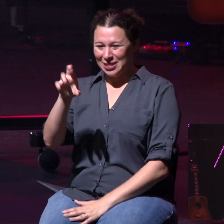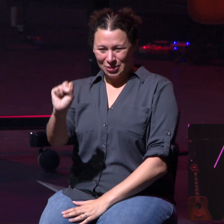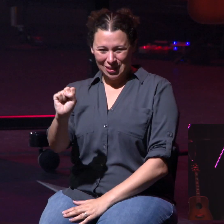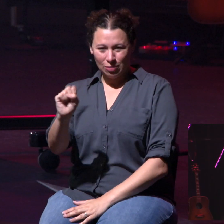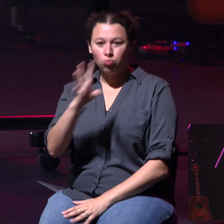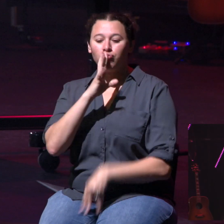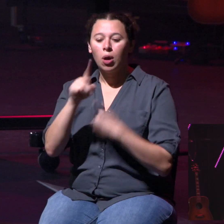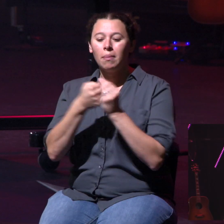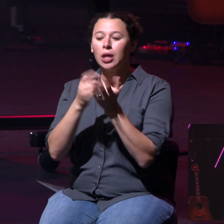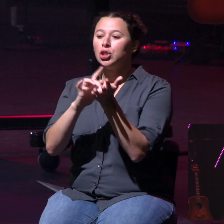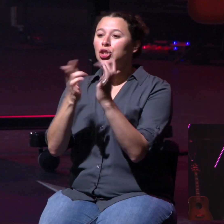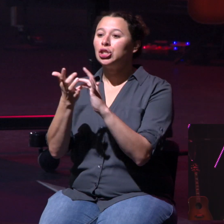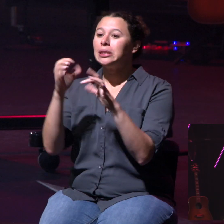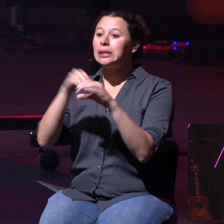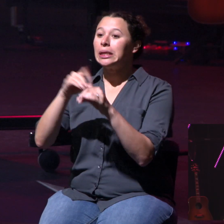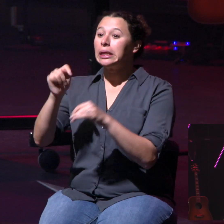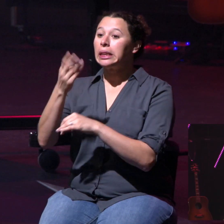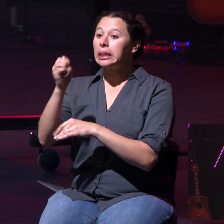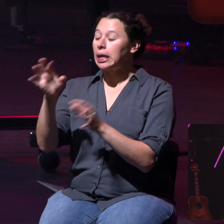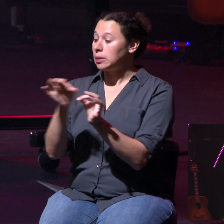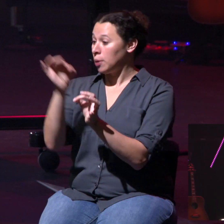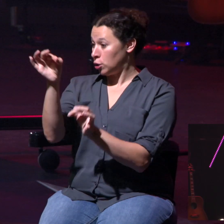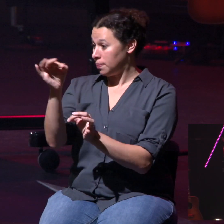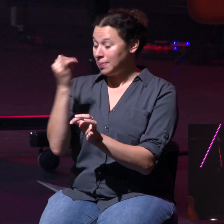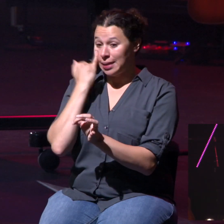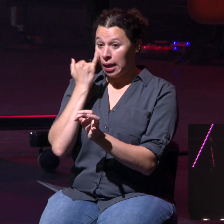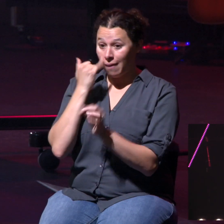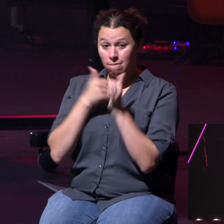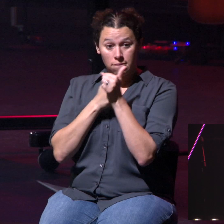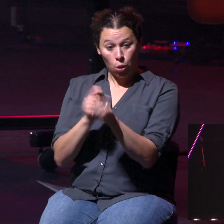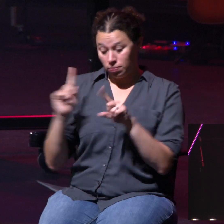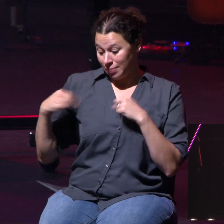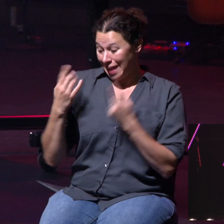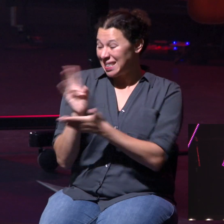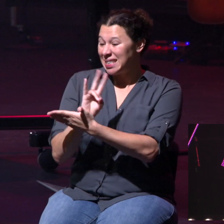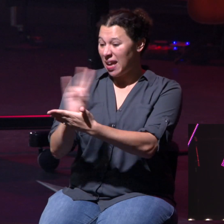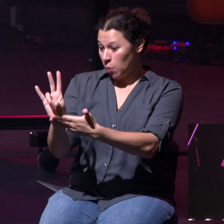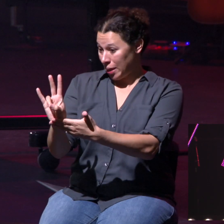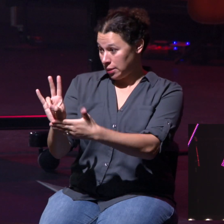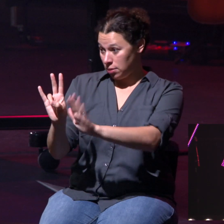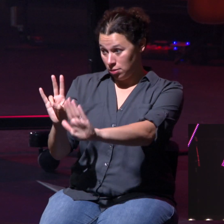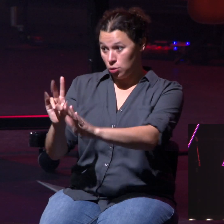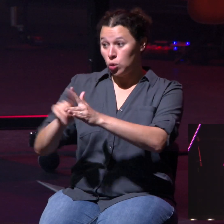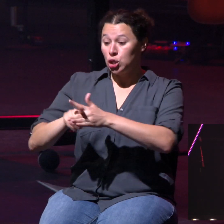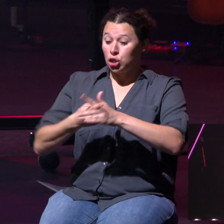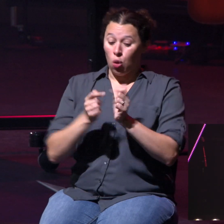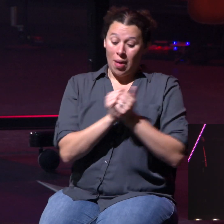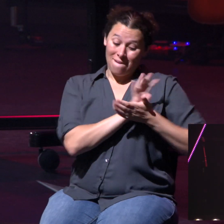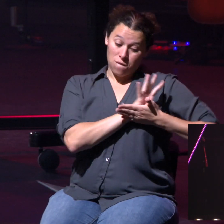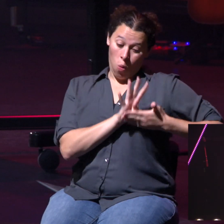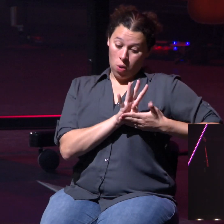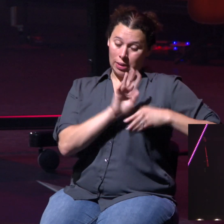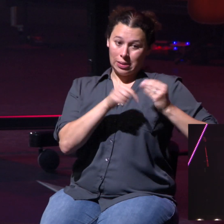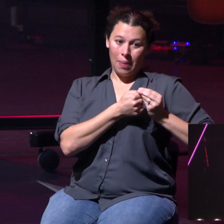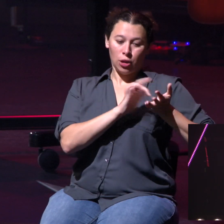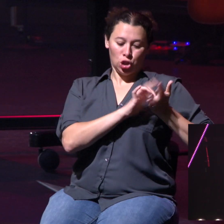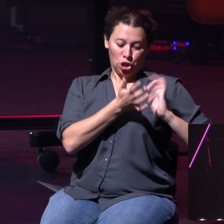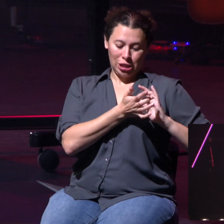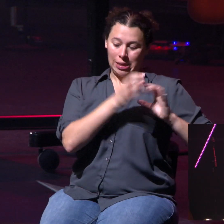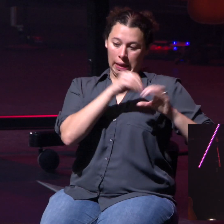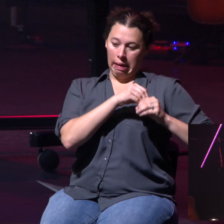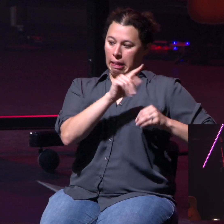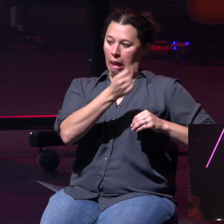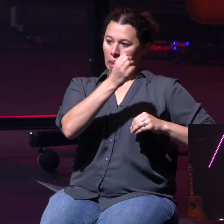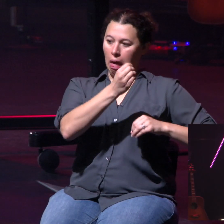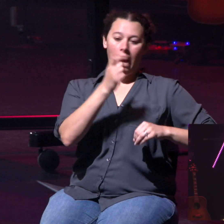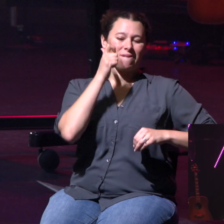Spirit. Now, if you've been following along over the last 7 weeks, you know that we actually started with a 4-week series called Jesus in the Flesh,